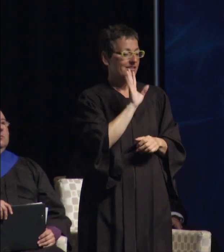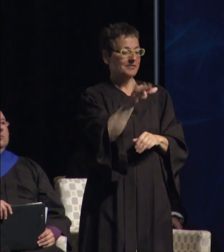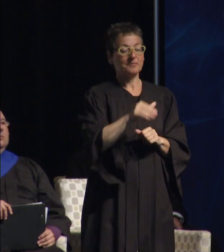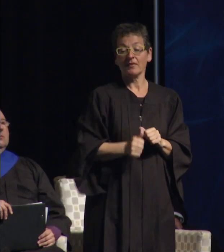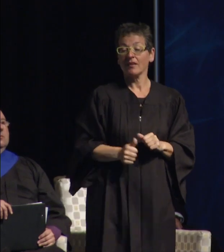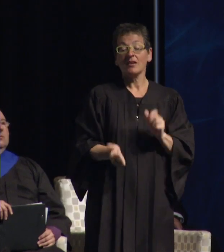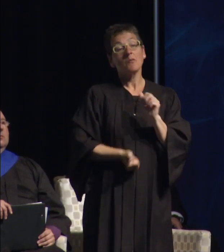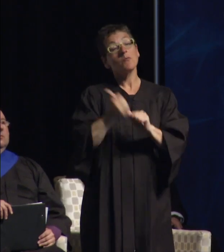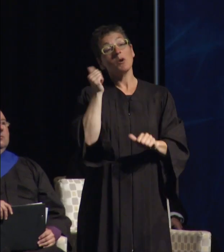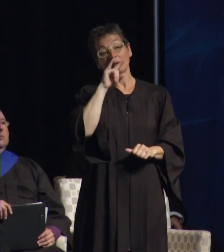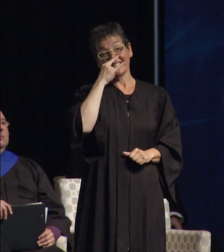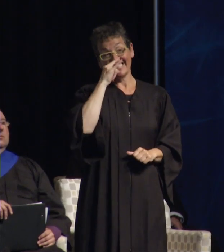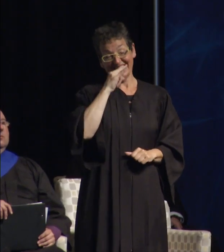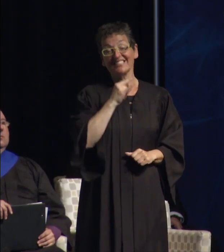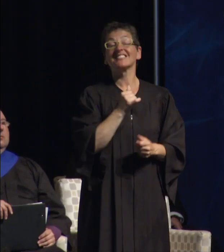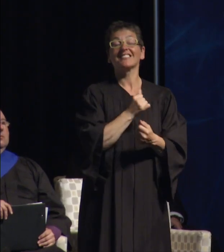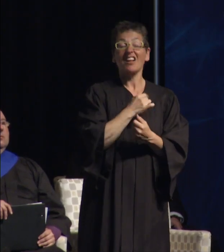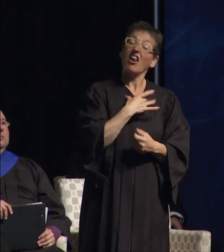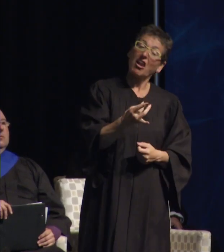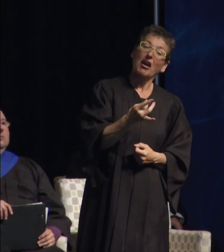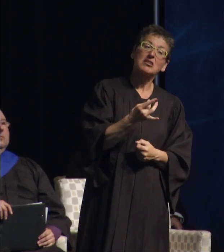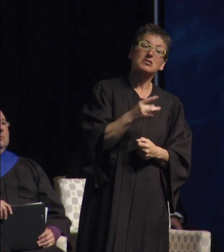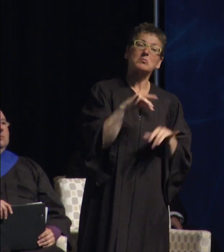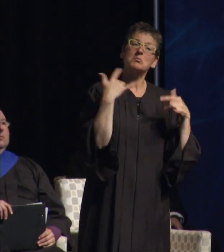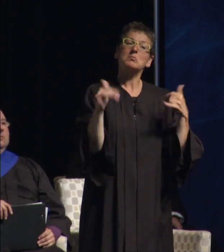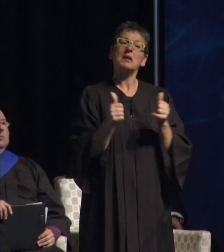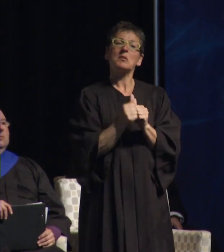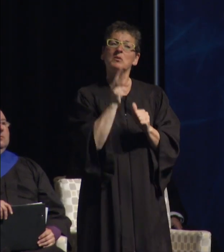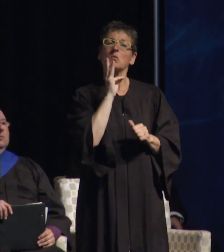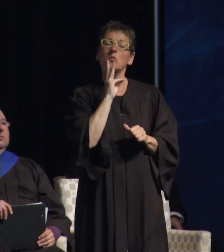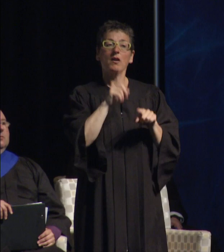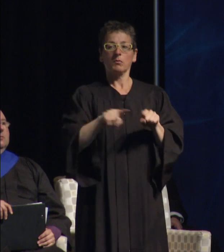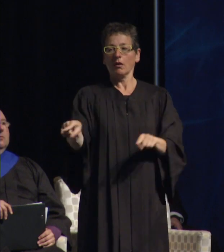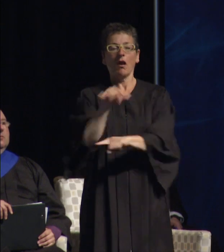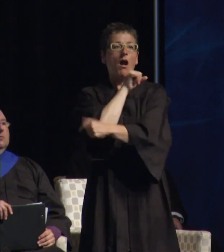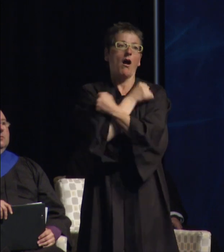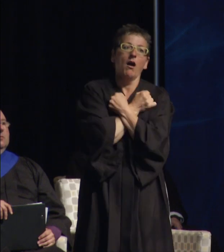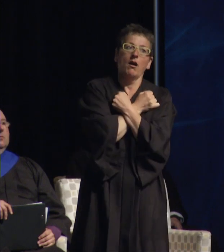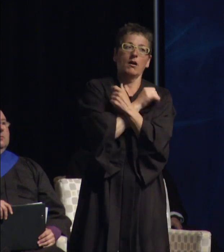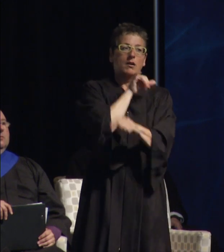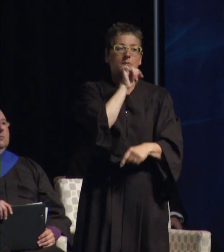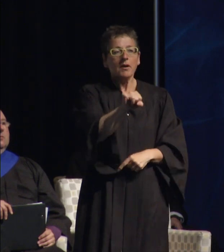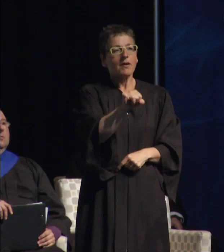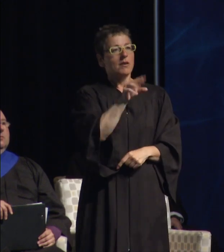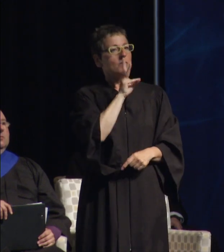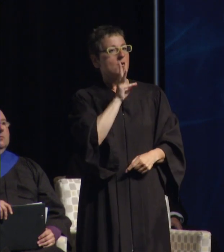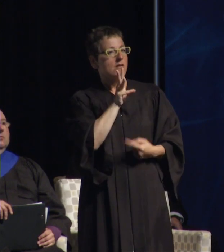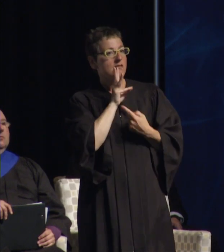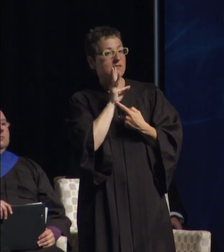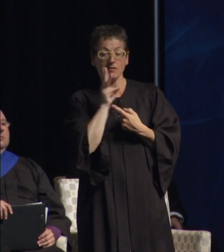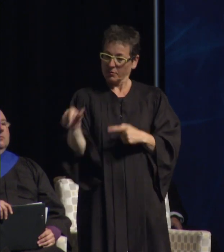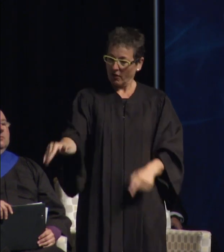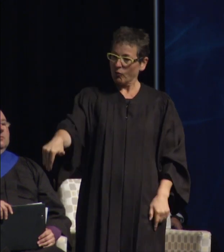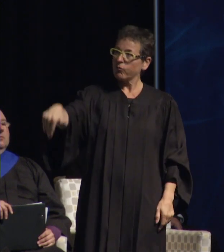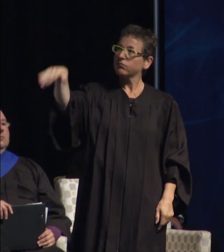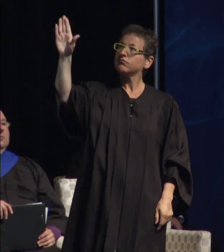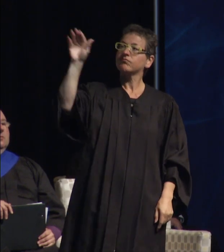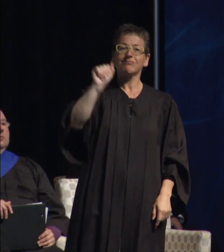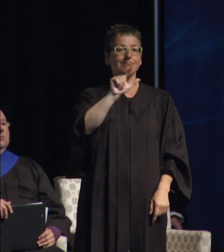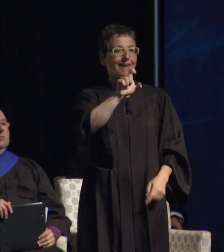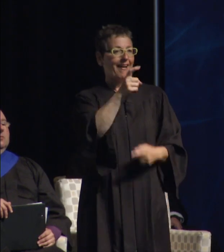in water, Alexander loved playing in water. Well, now he's a grown man, again, a